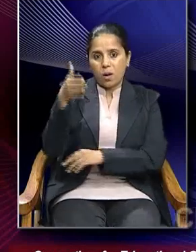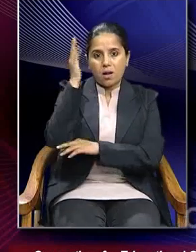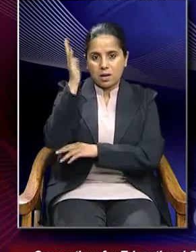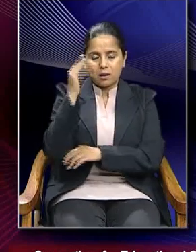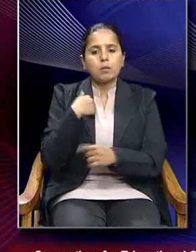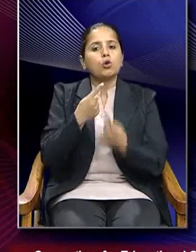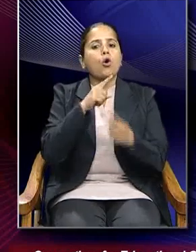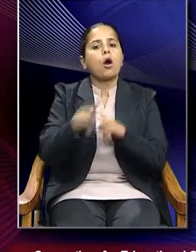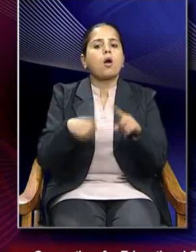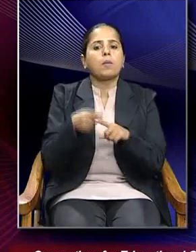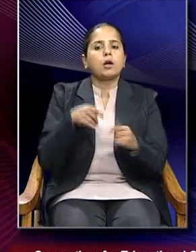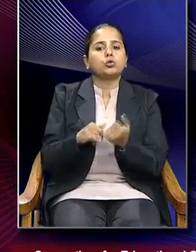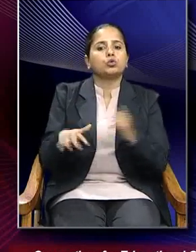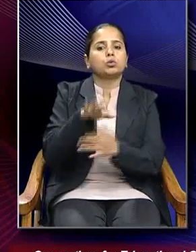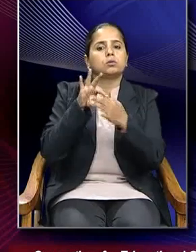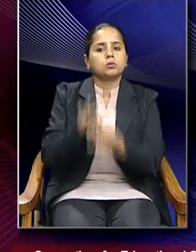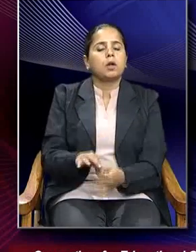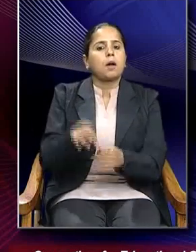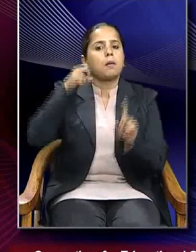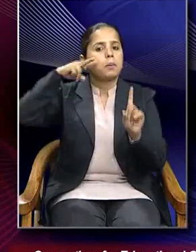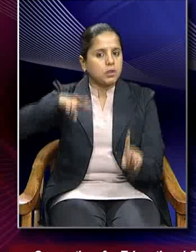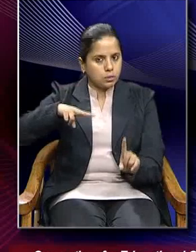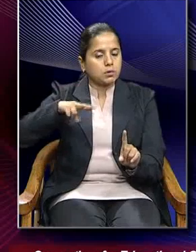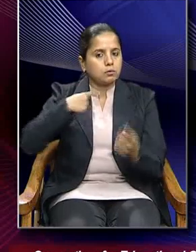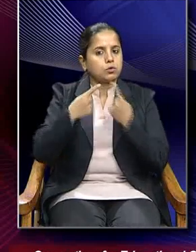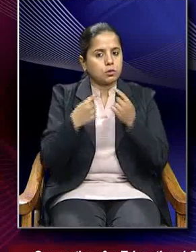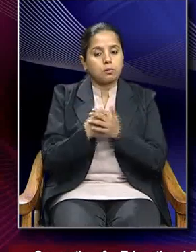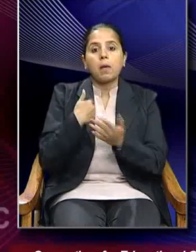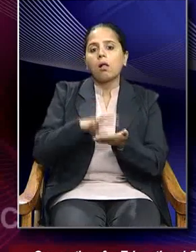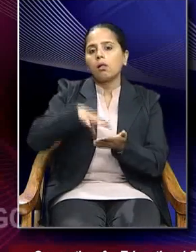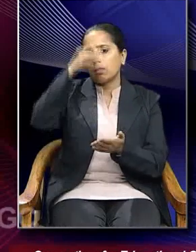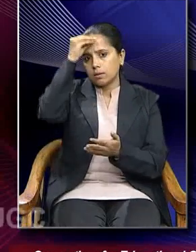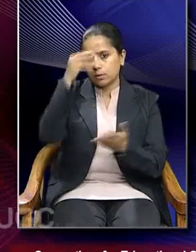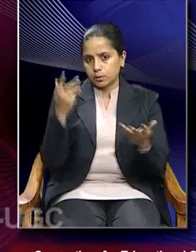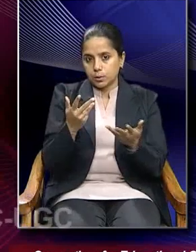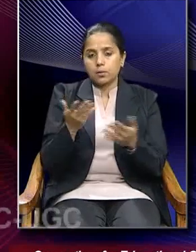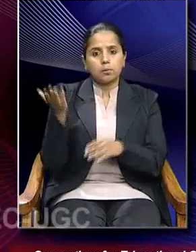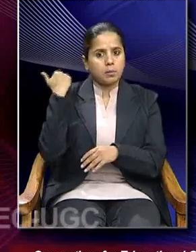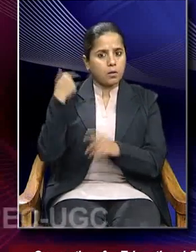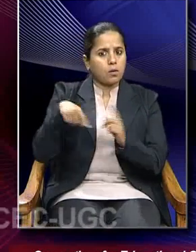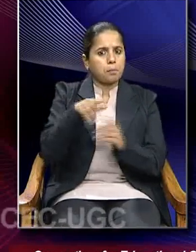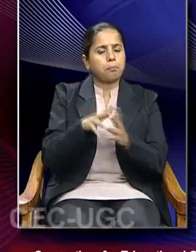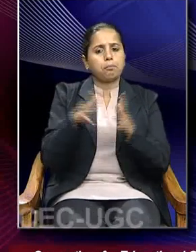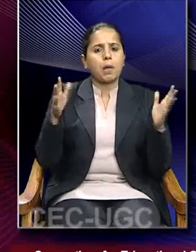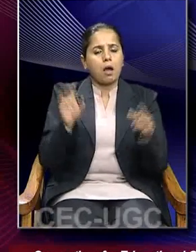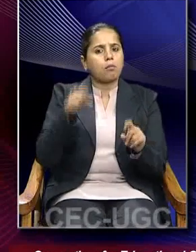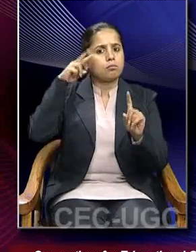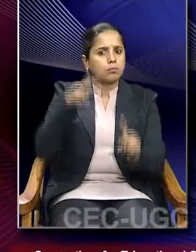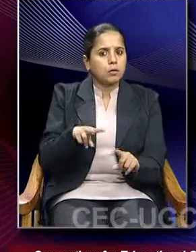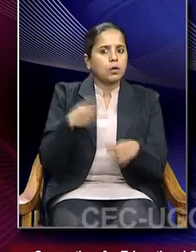we talked about sociological perspective, and we learned that there are major perspectives